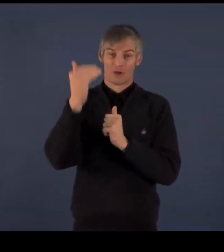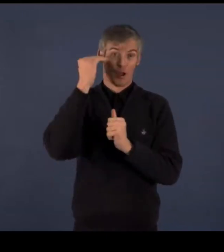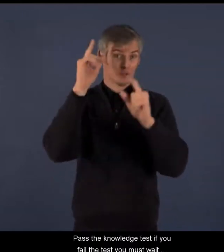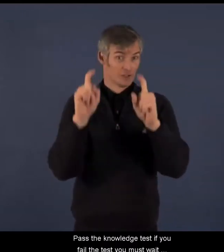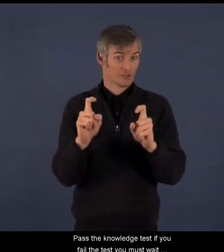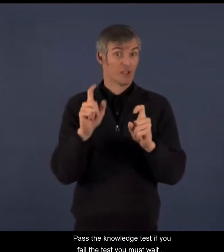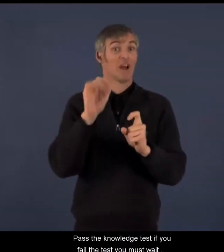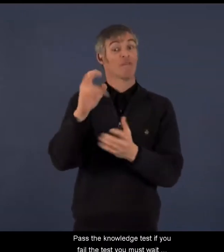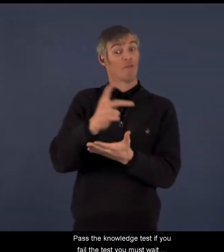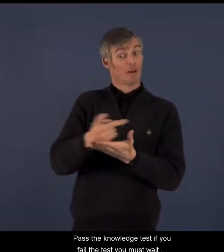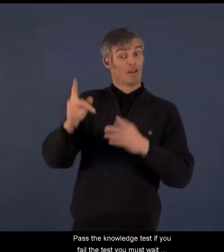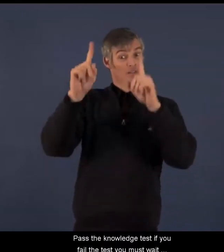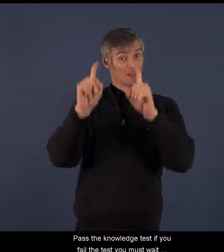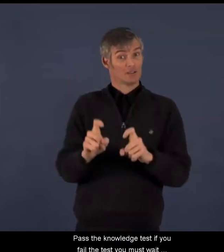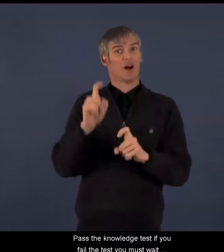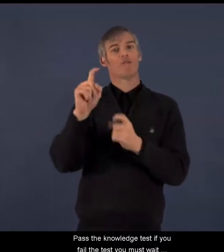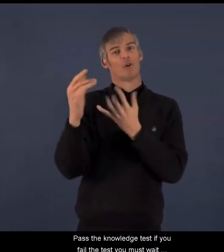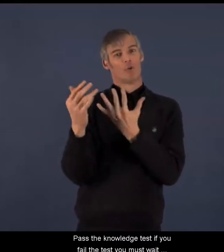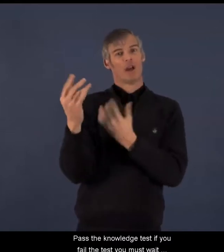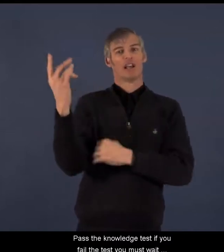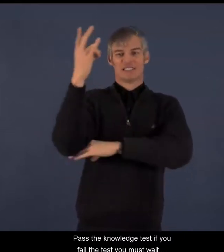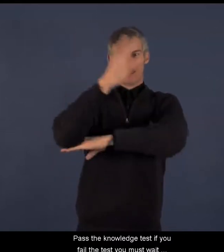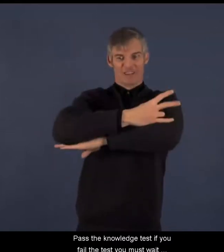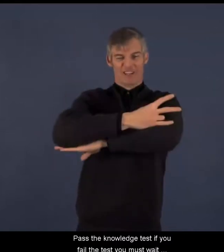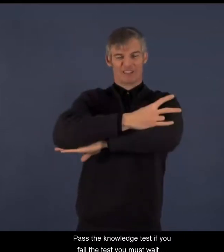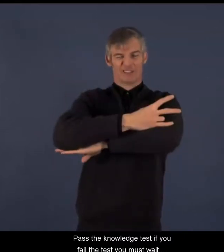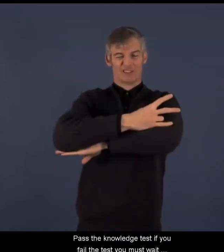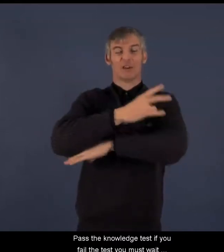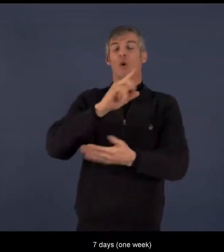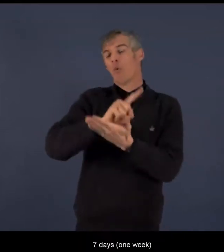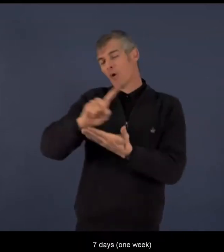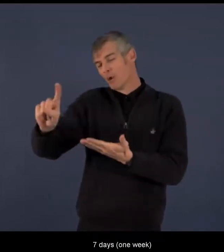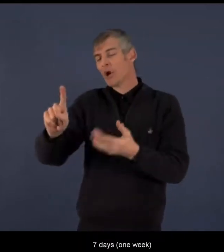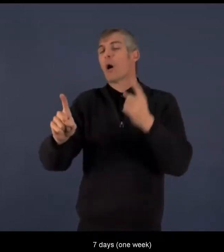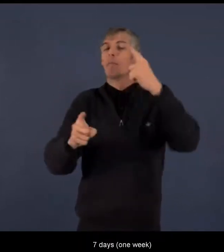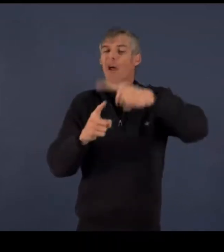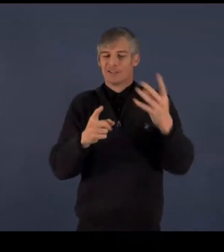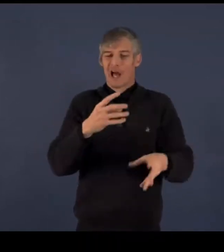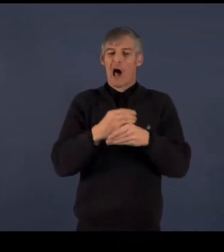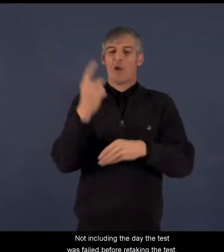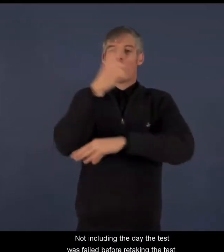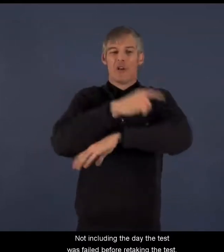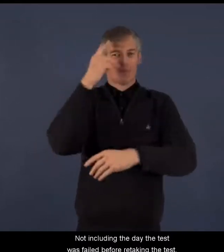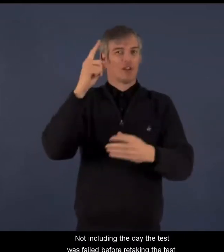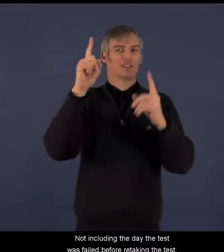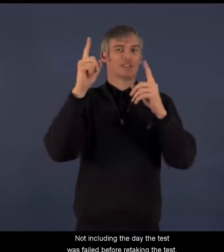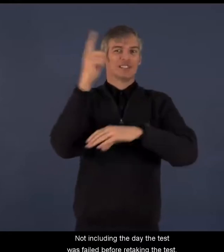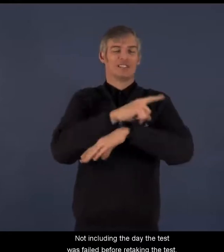You must pass the knowledge test. If you fail the test, you must wait 7 days, 1 week, not including the day the test was